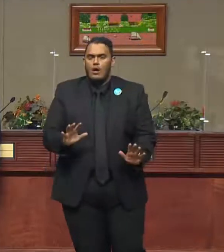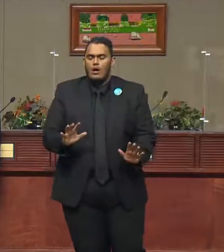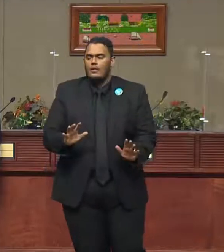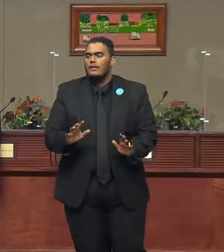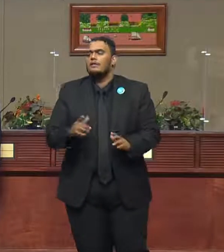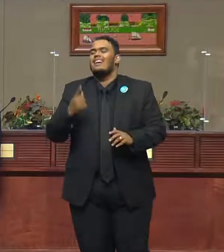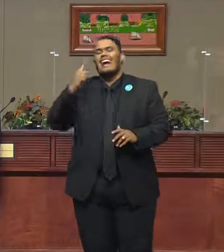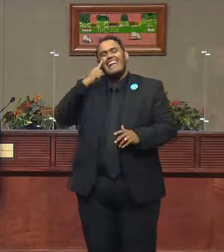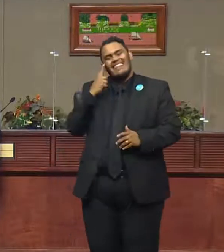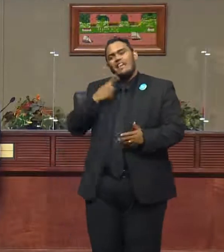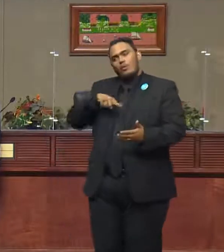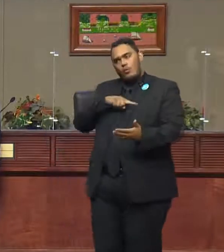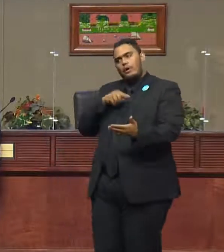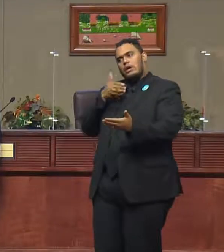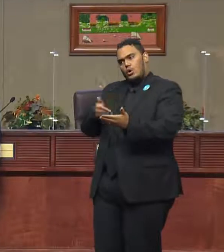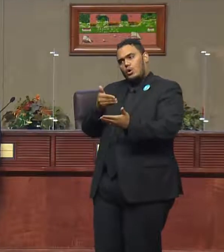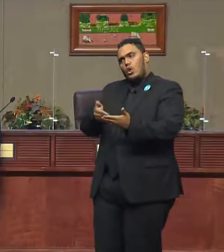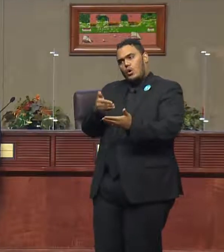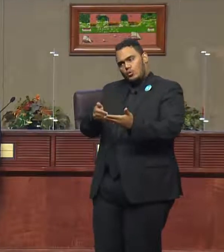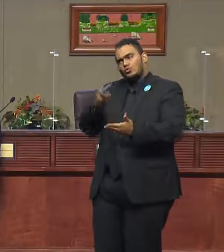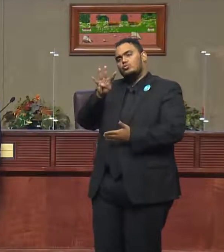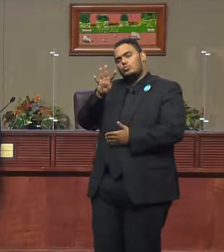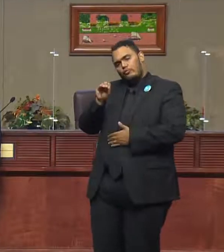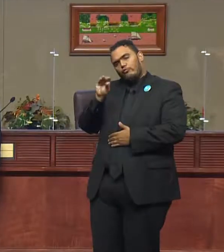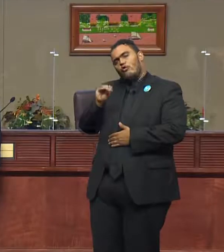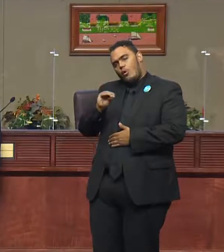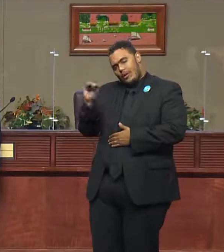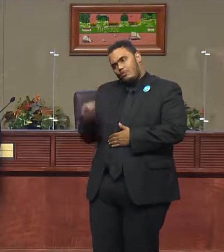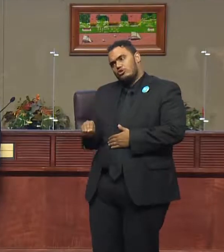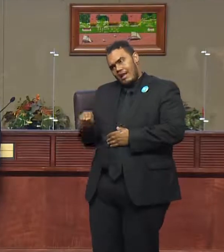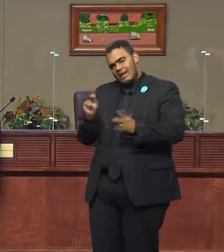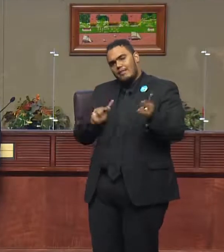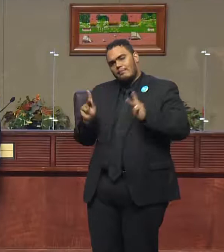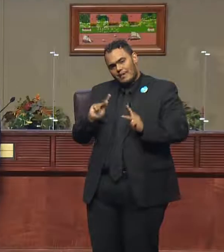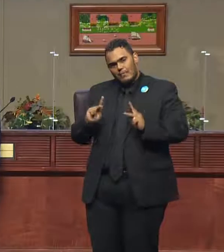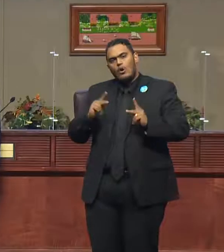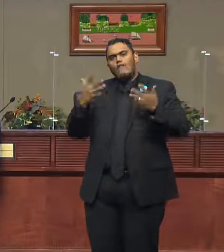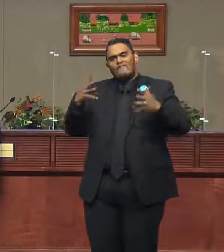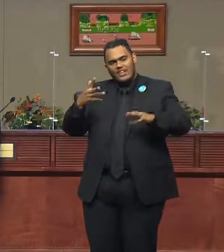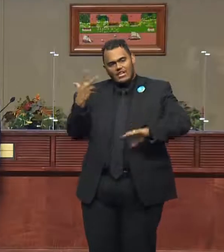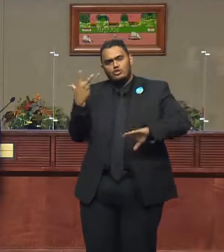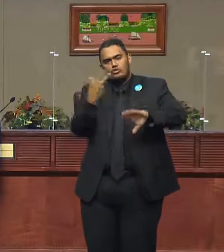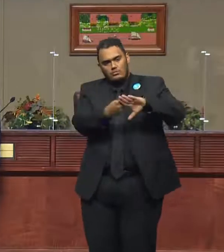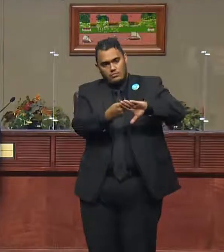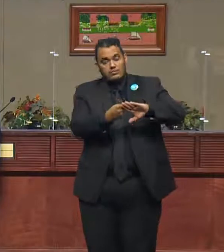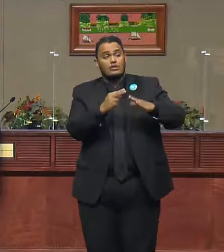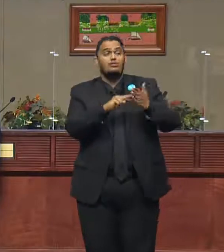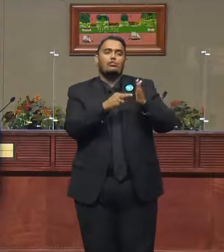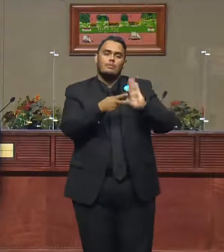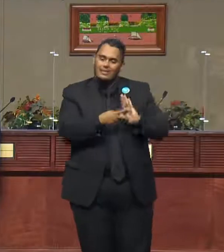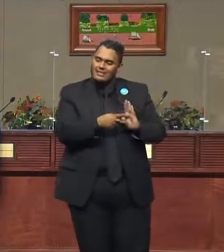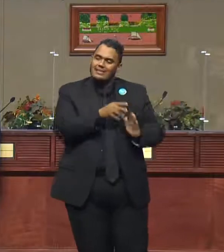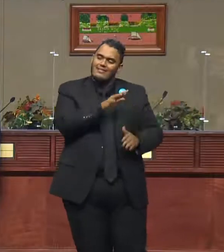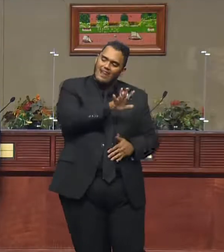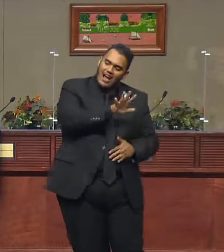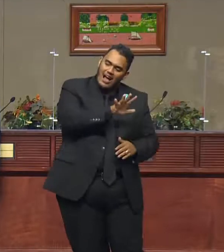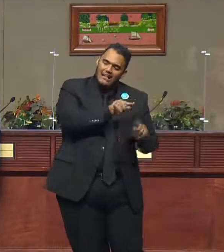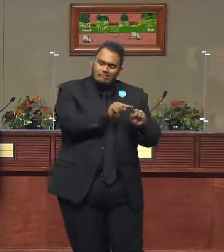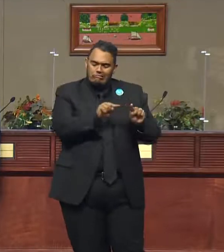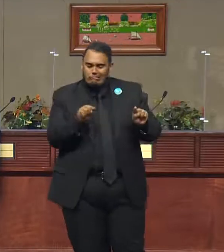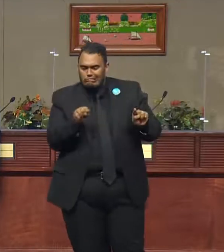40%, taking consideration the state is saying that between 5 to 8% should increase when we